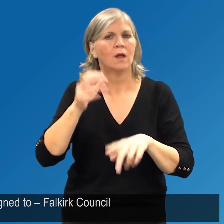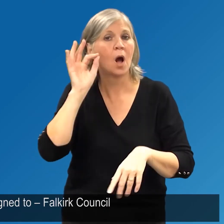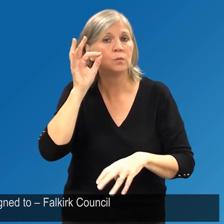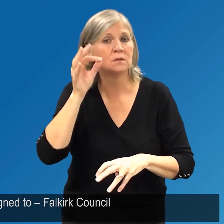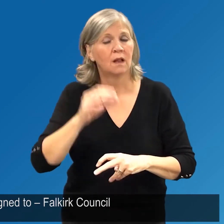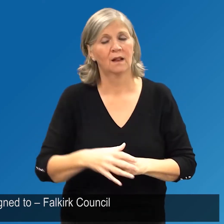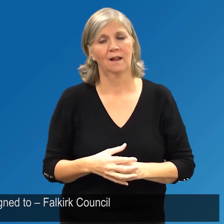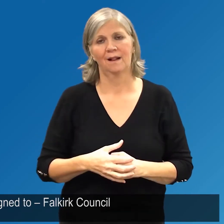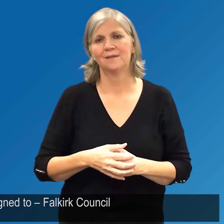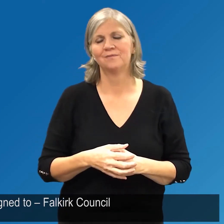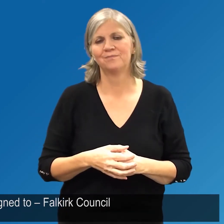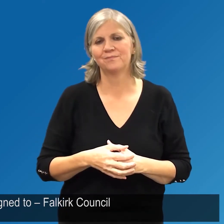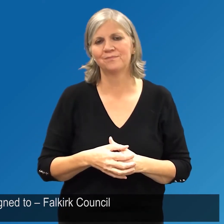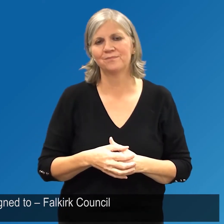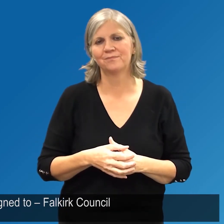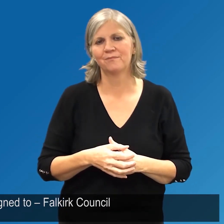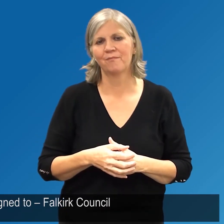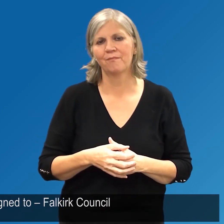Assigned to Falkirk Council.